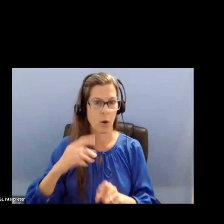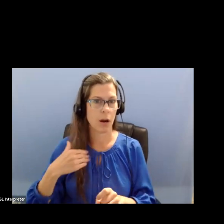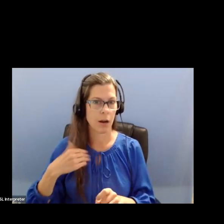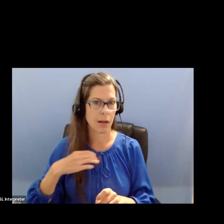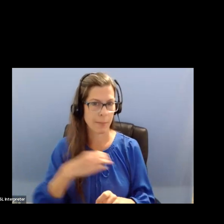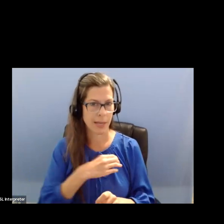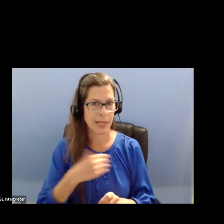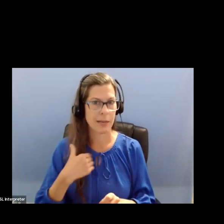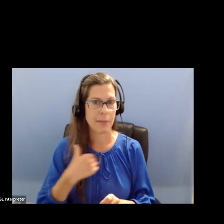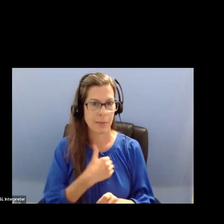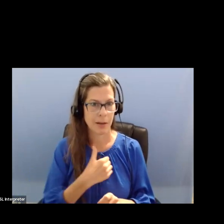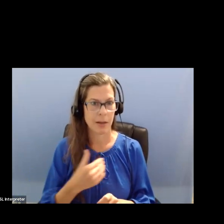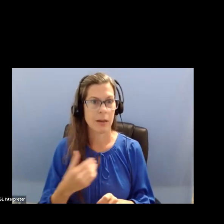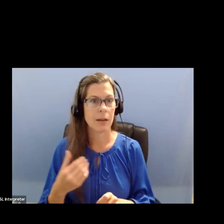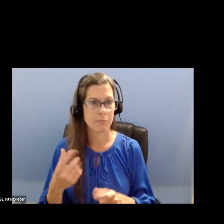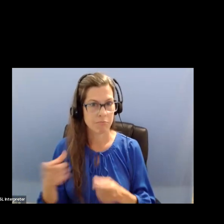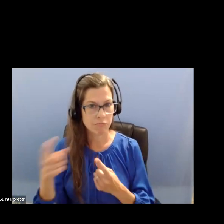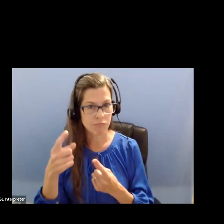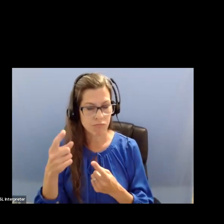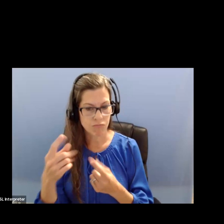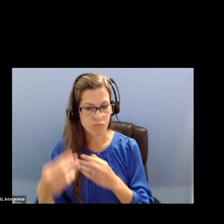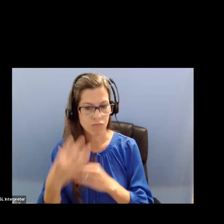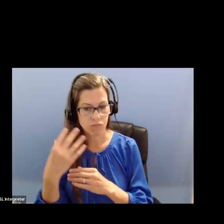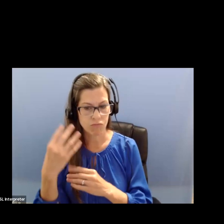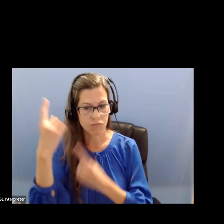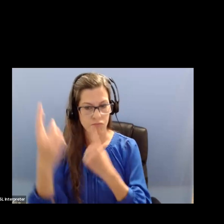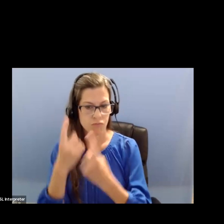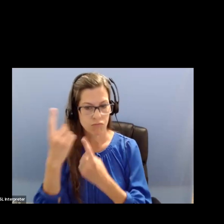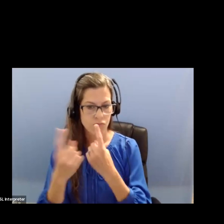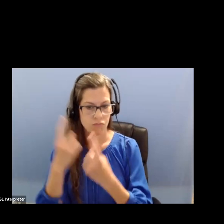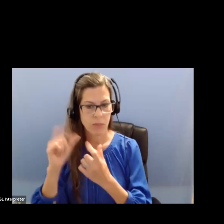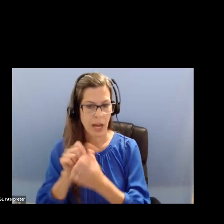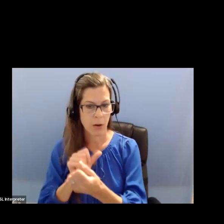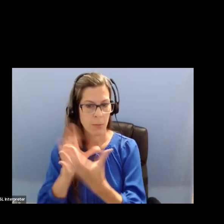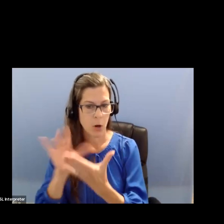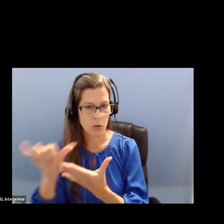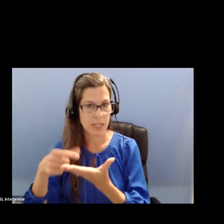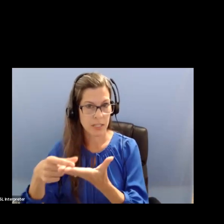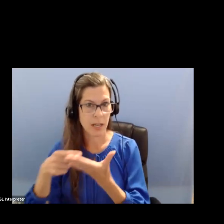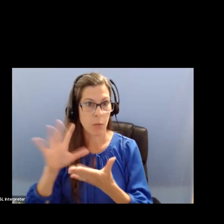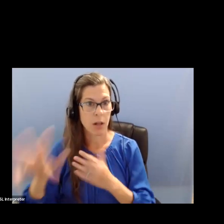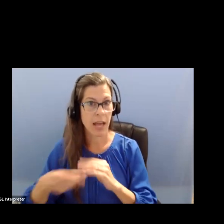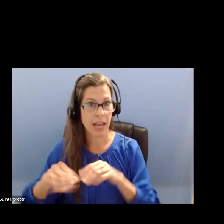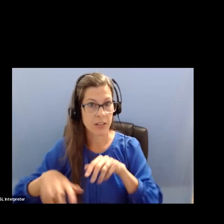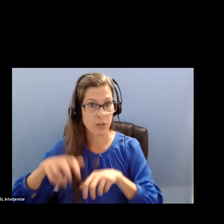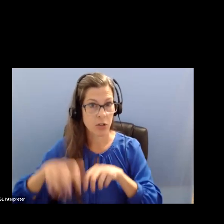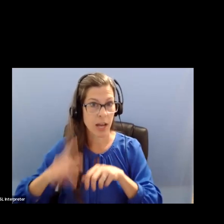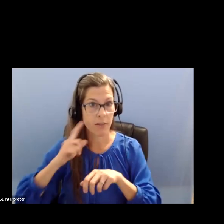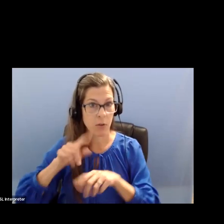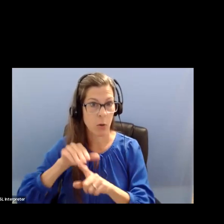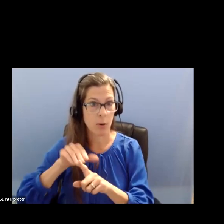because we're asking for some specifics here, how to approach this conversation. So I'm going to put those in the chat just as a reminder